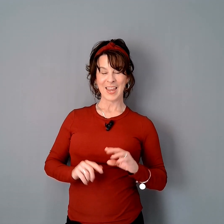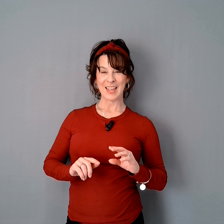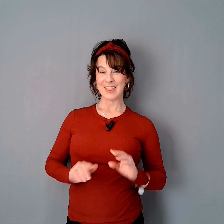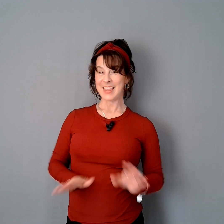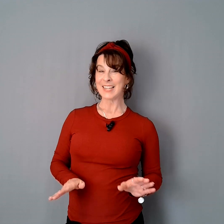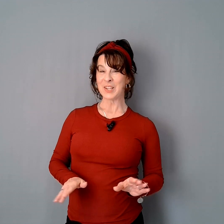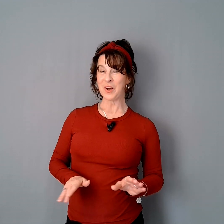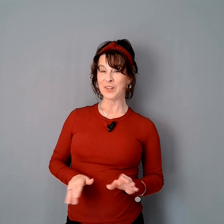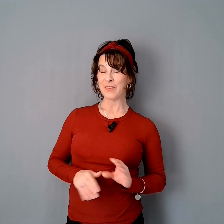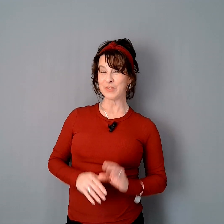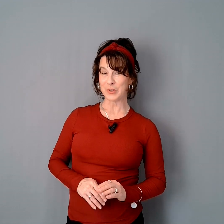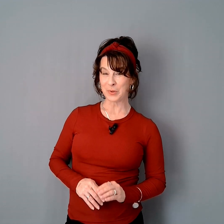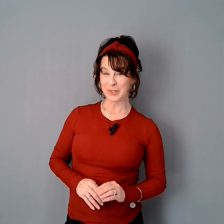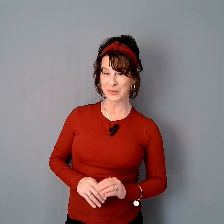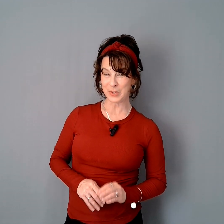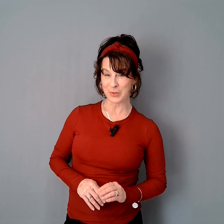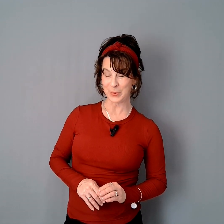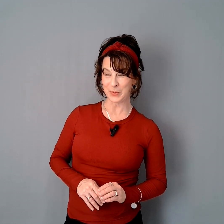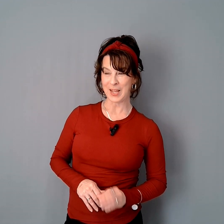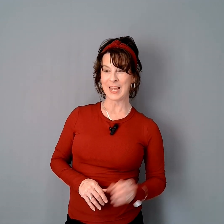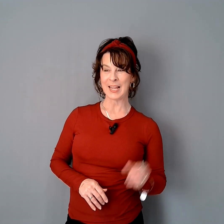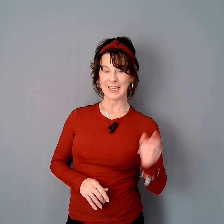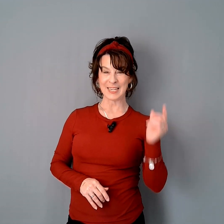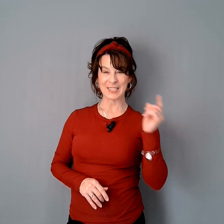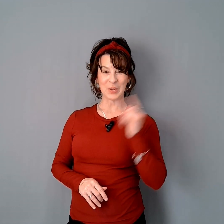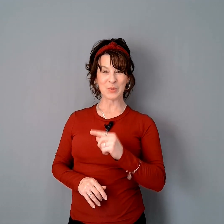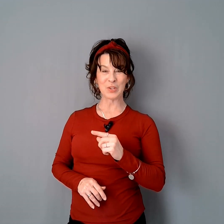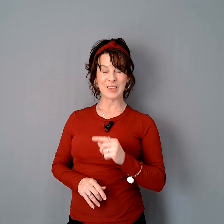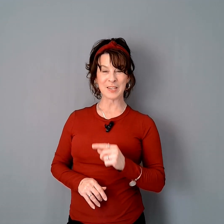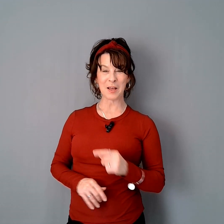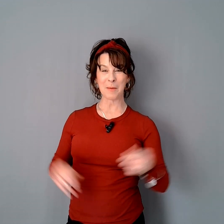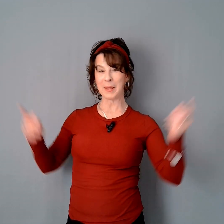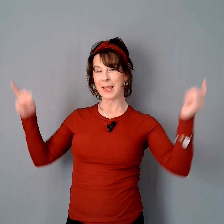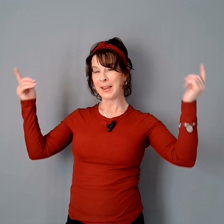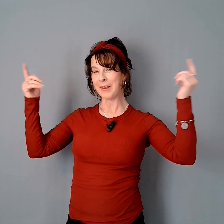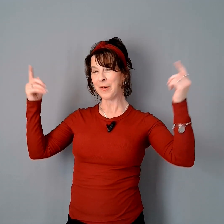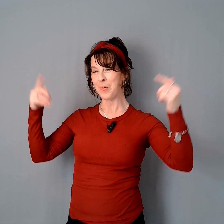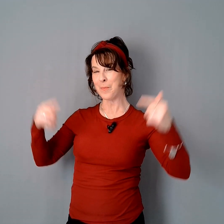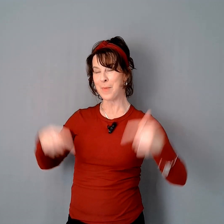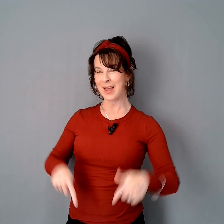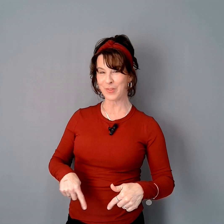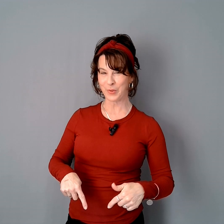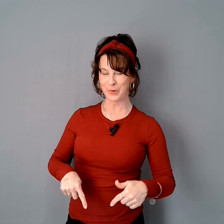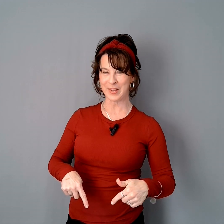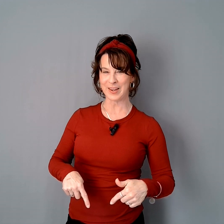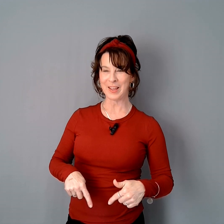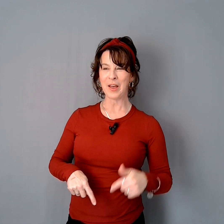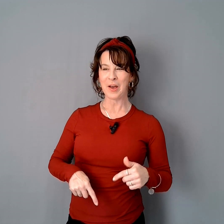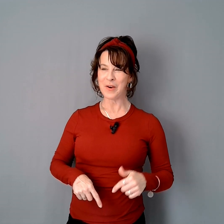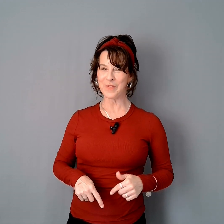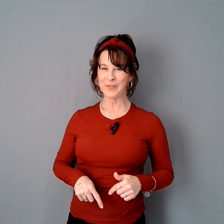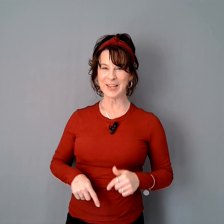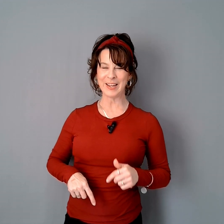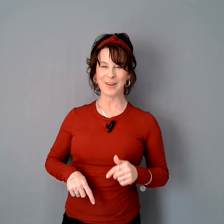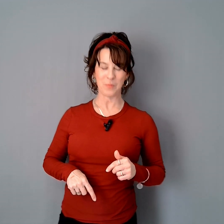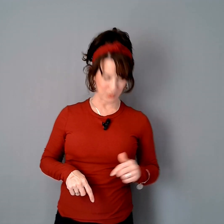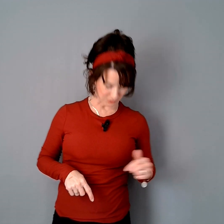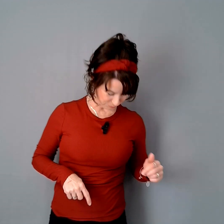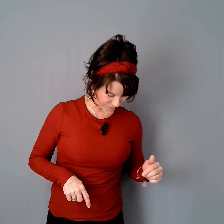And that's all of tutorial 2. Let's go to the top and go back through it, hopefully more